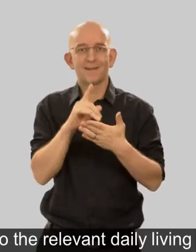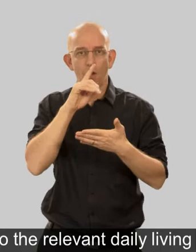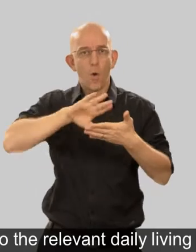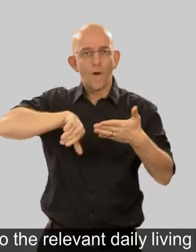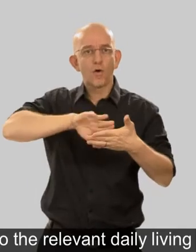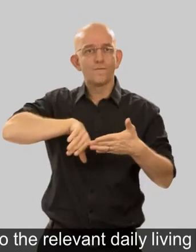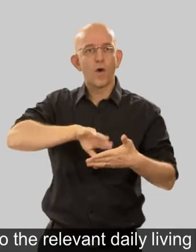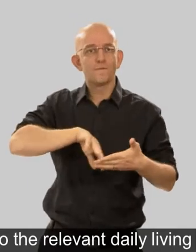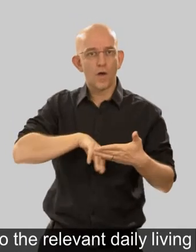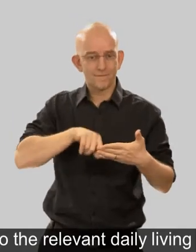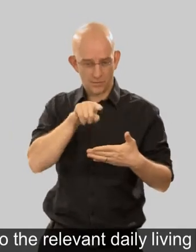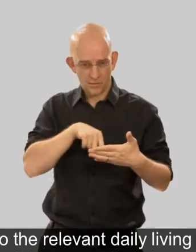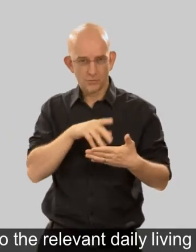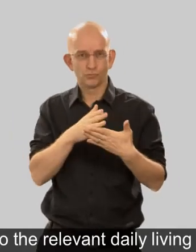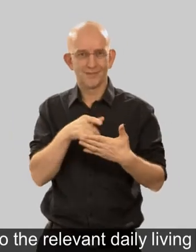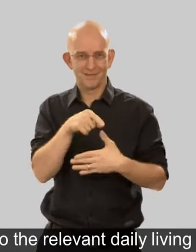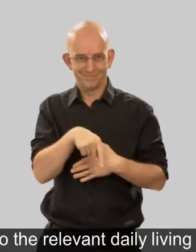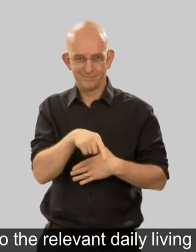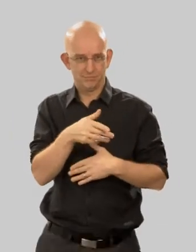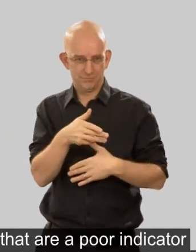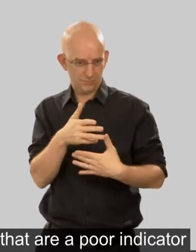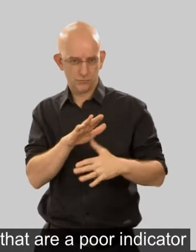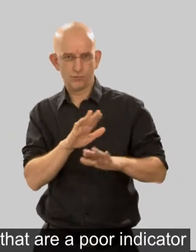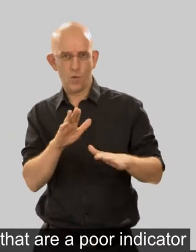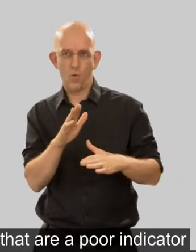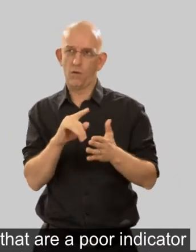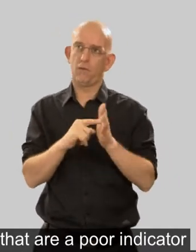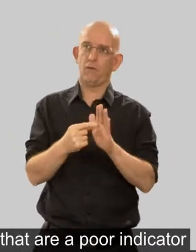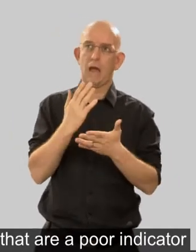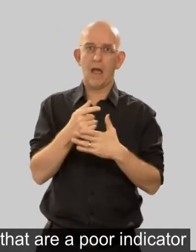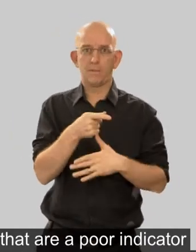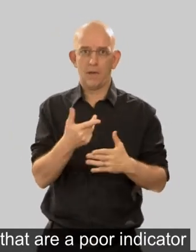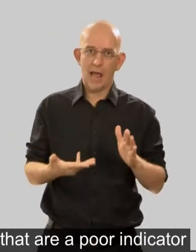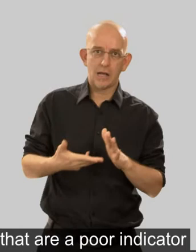items that are a poor indicator of additional cost and need.